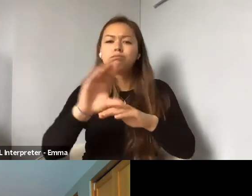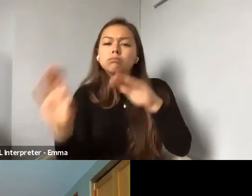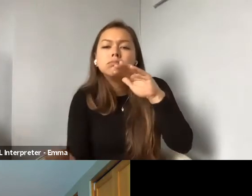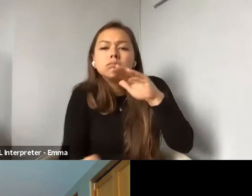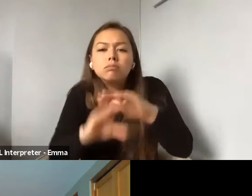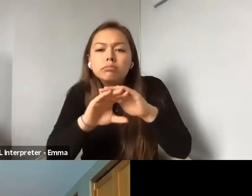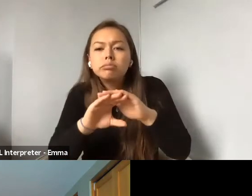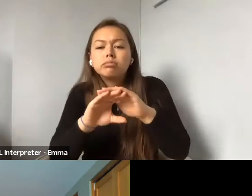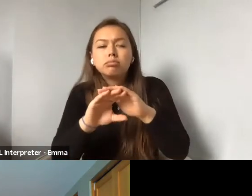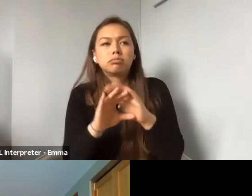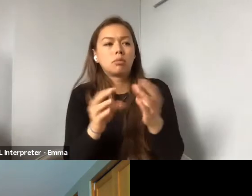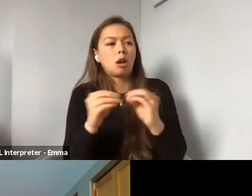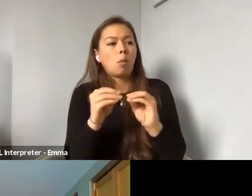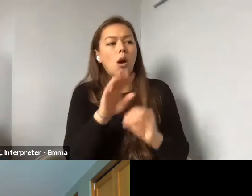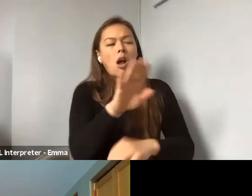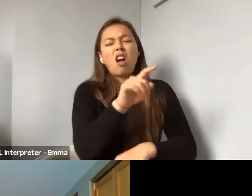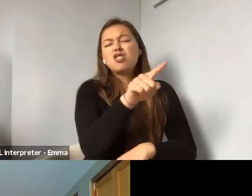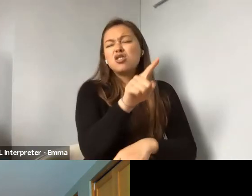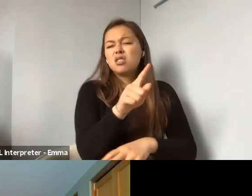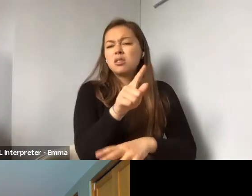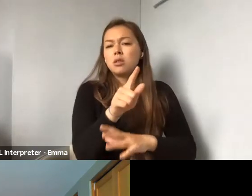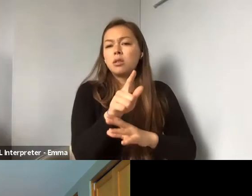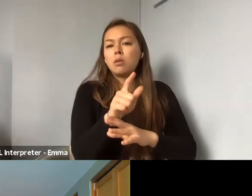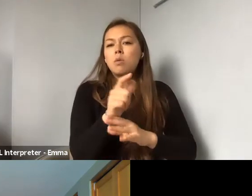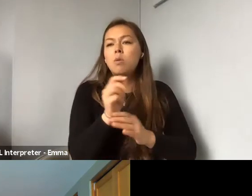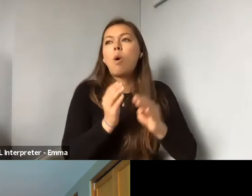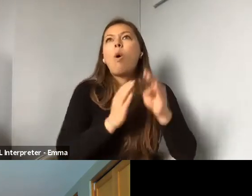that kind of more subtle kinds of